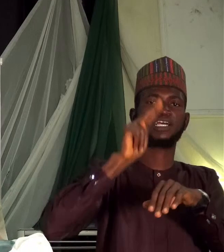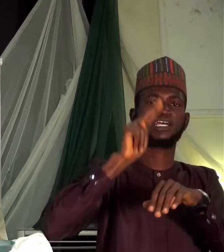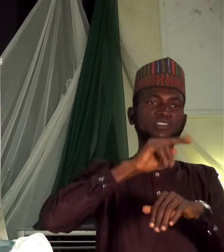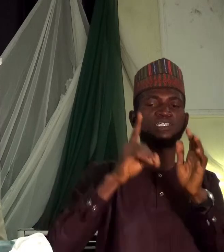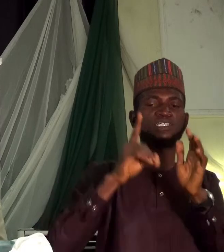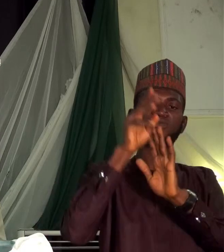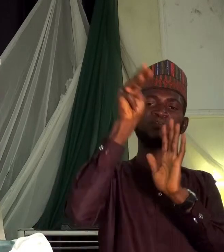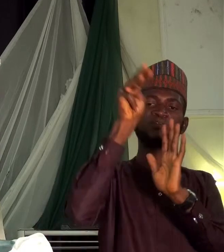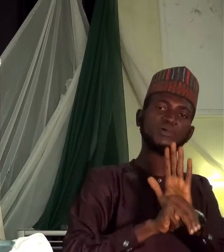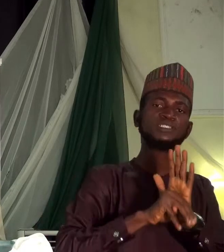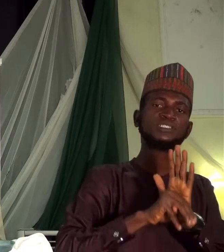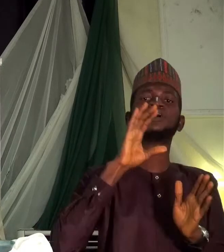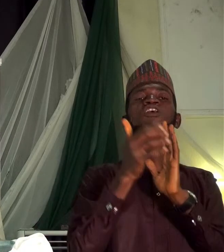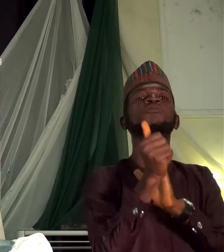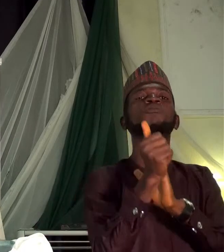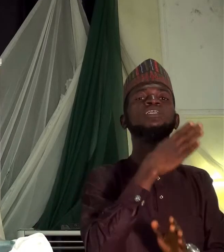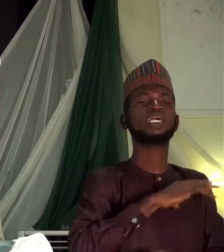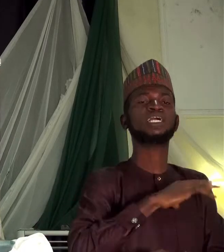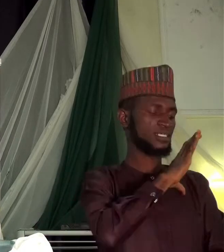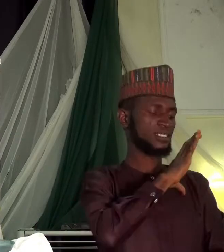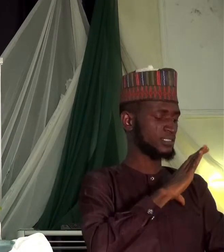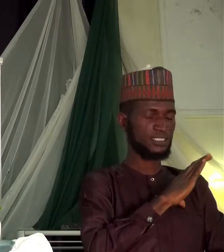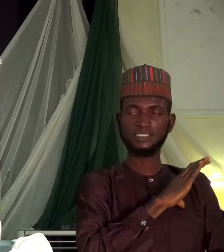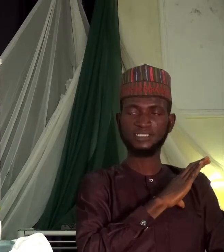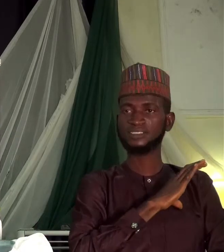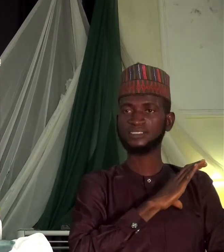and character.